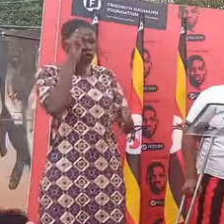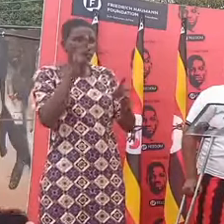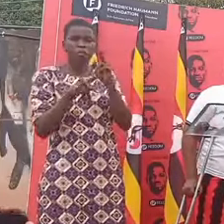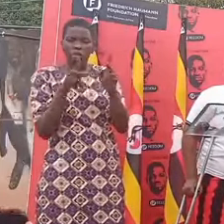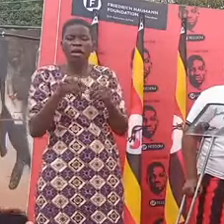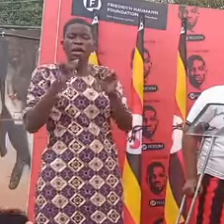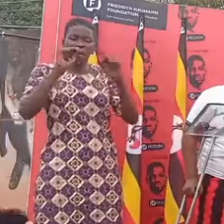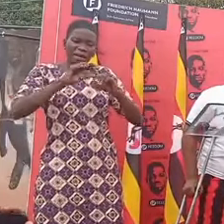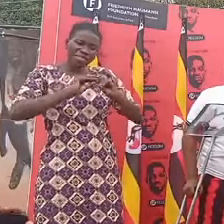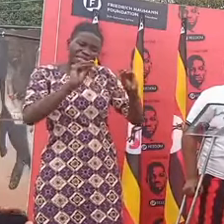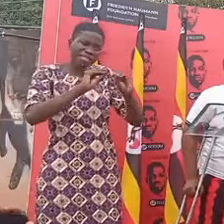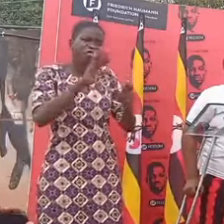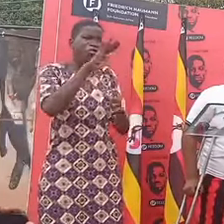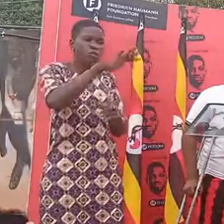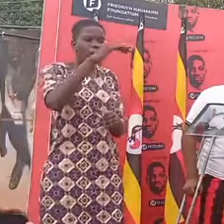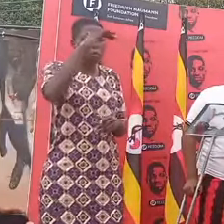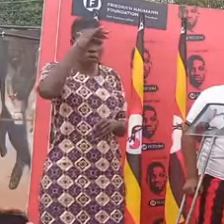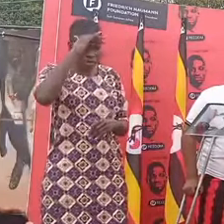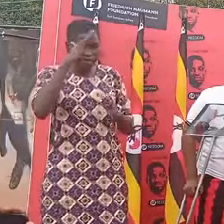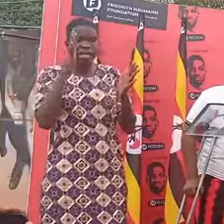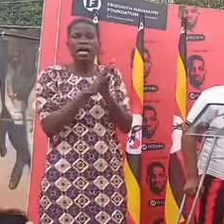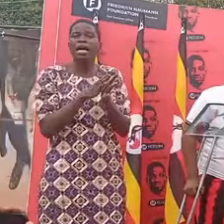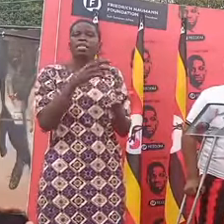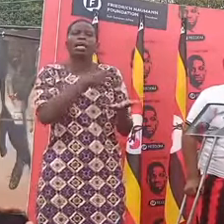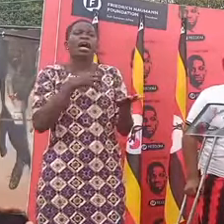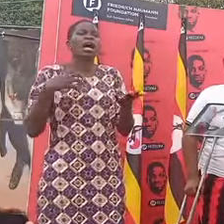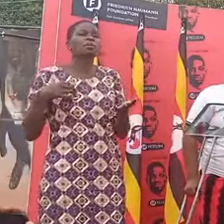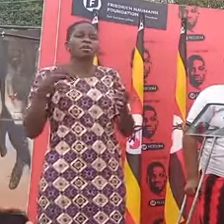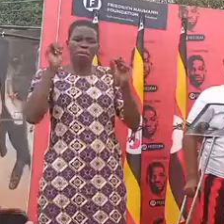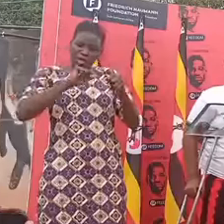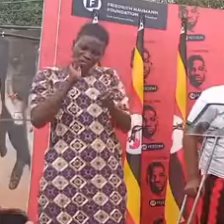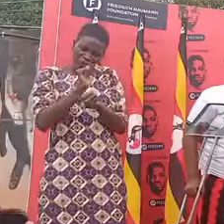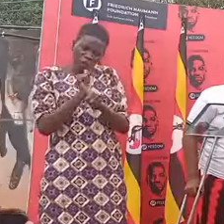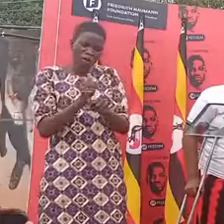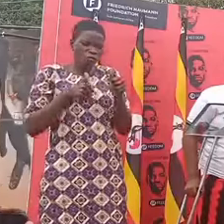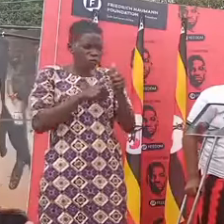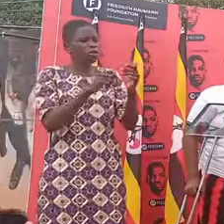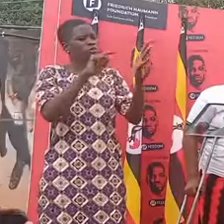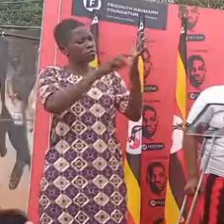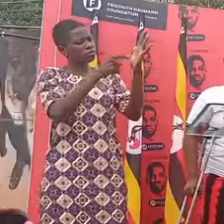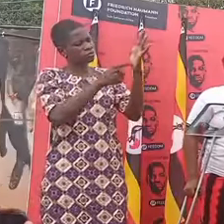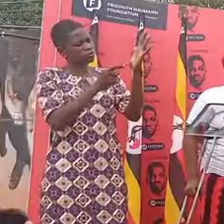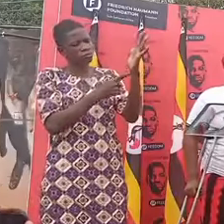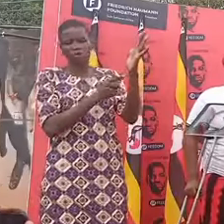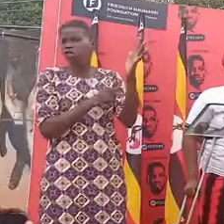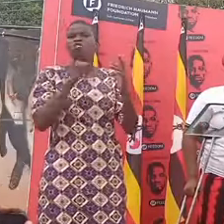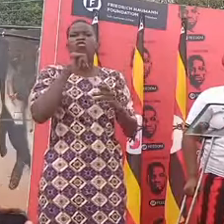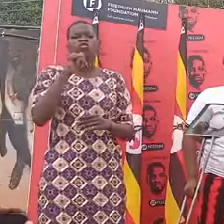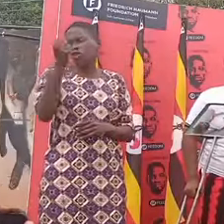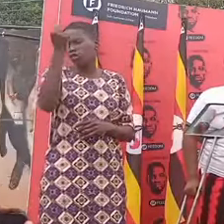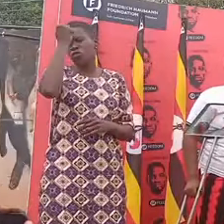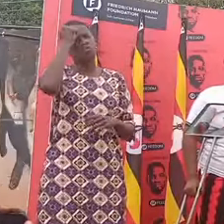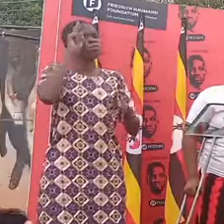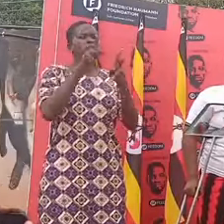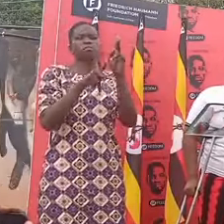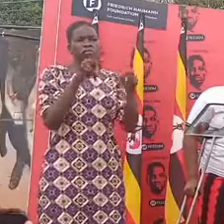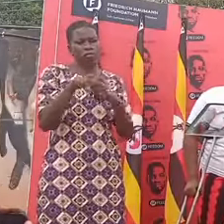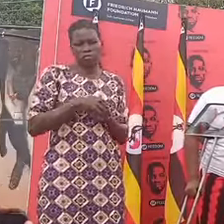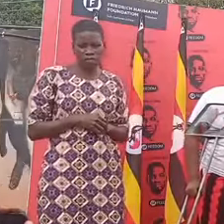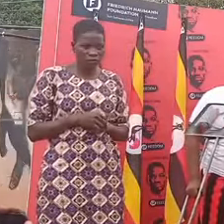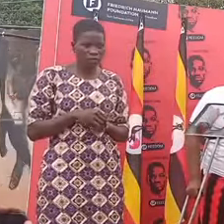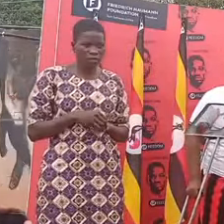osomese abasirikale bo balina kukola ki than fooling people bannange nze obusungu ninabungi